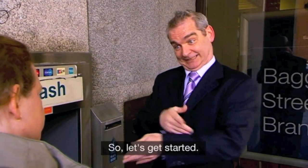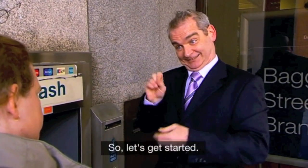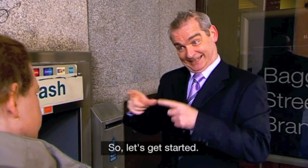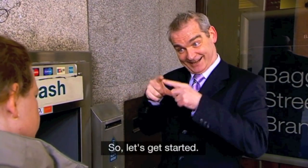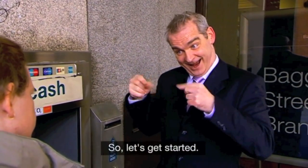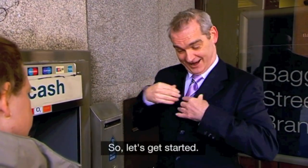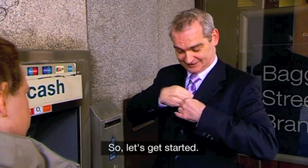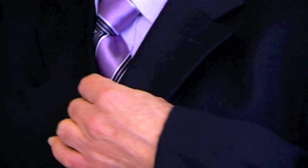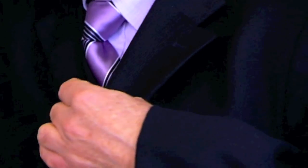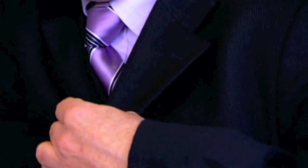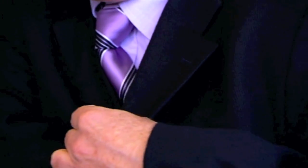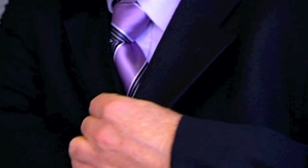So, let's get started.